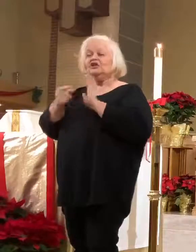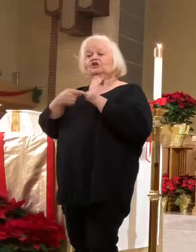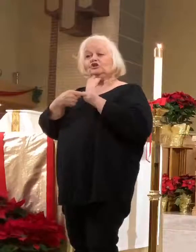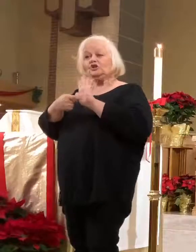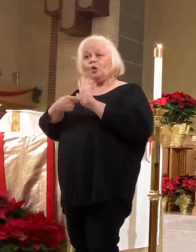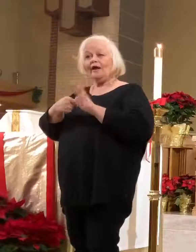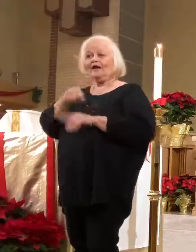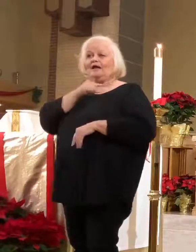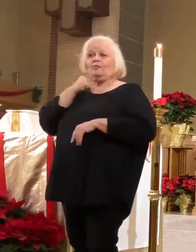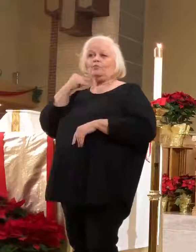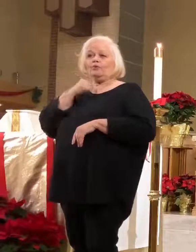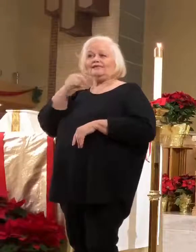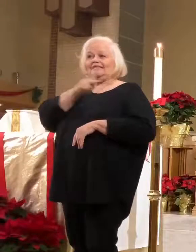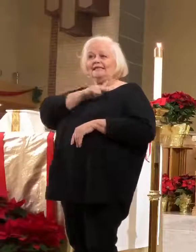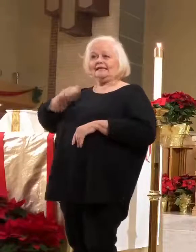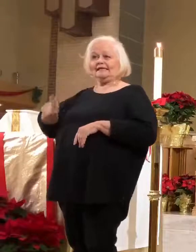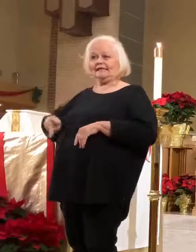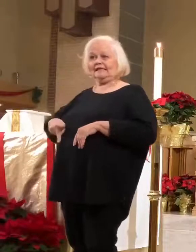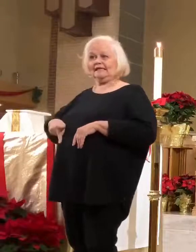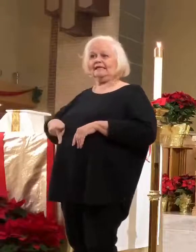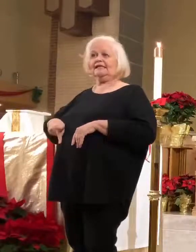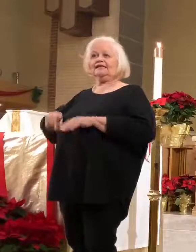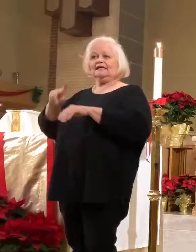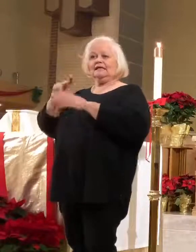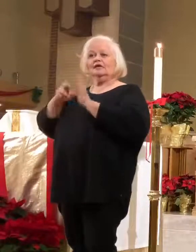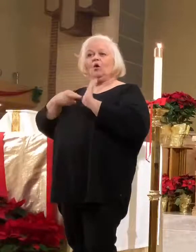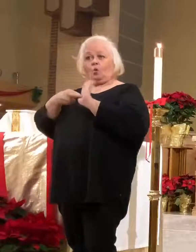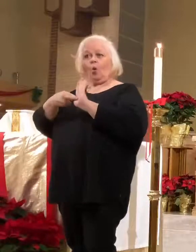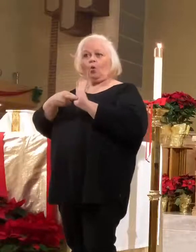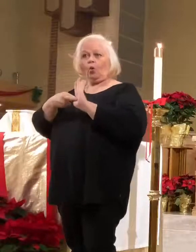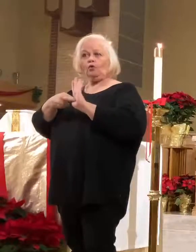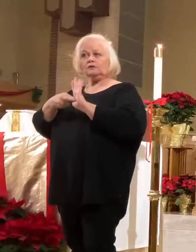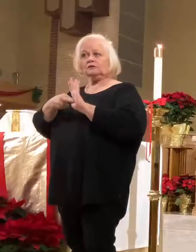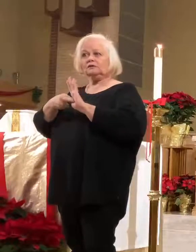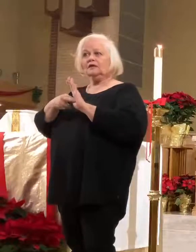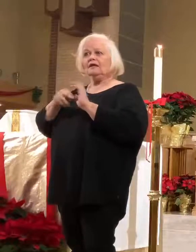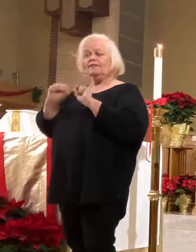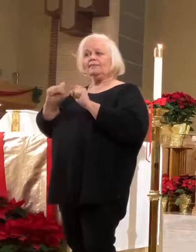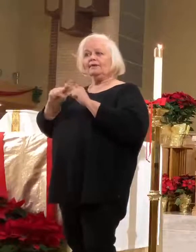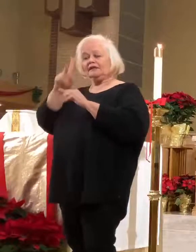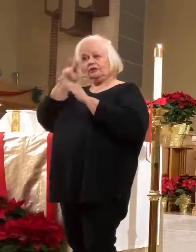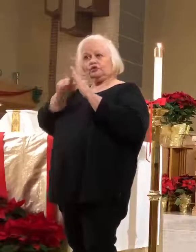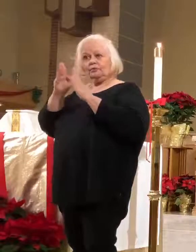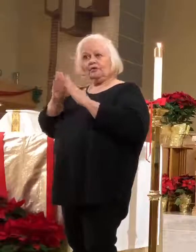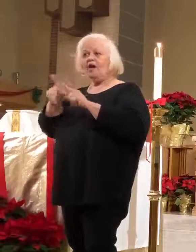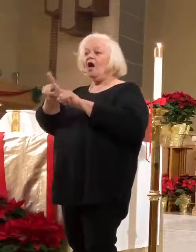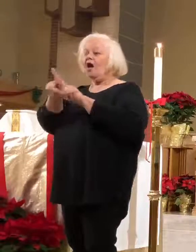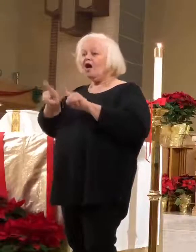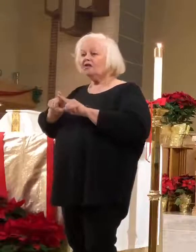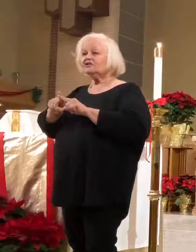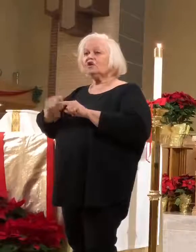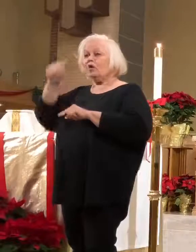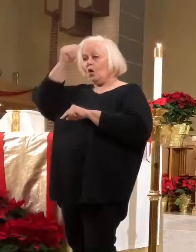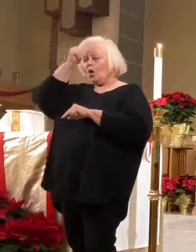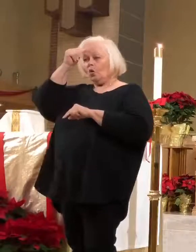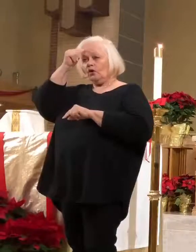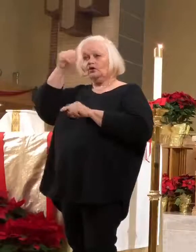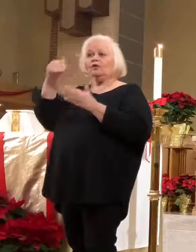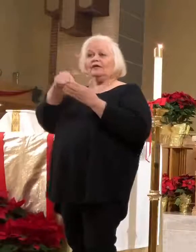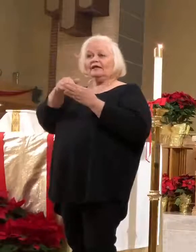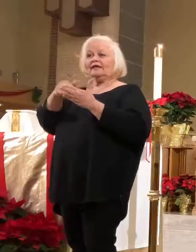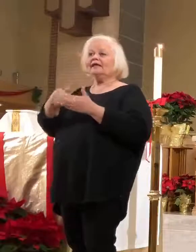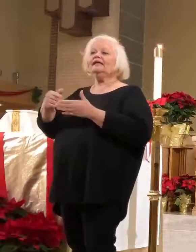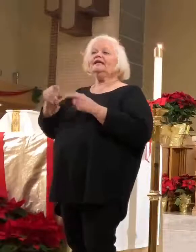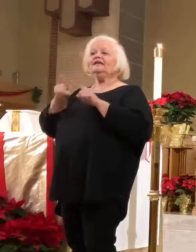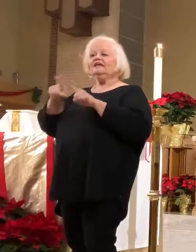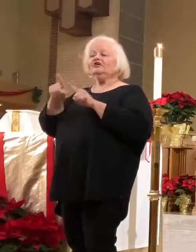signifying priestly, kingly roles, prophetic roles. Also, we're anointed again on the forehead at confirmation to